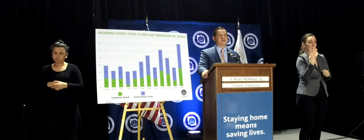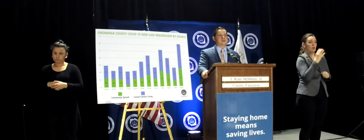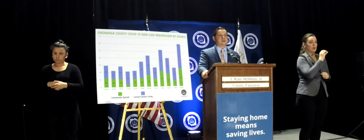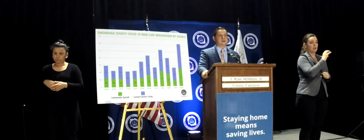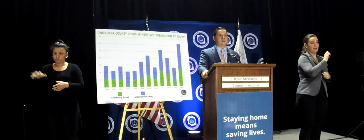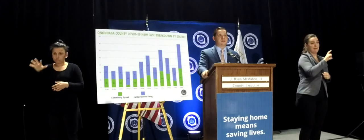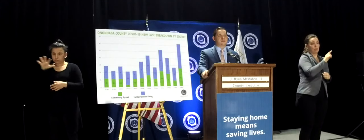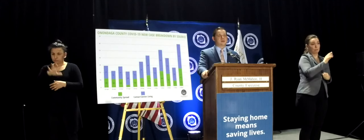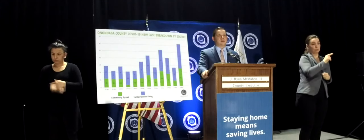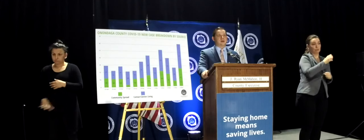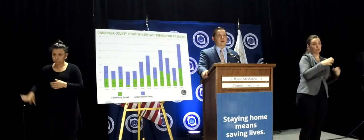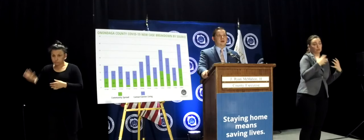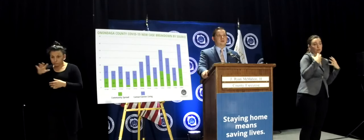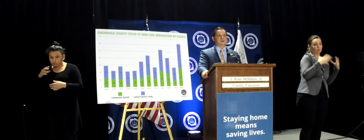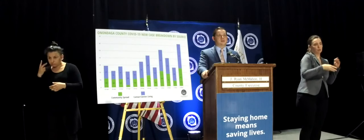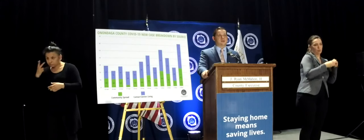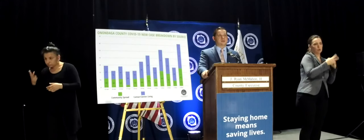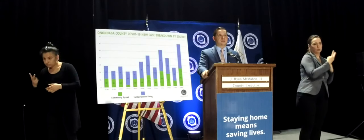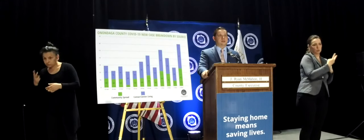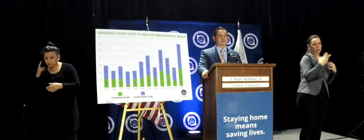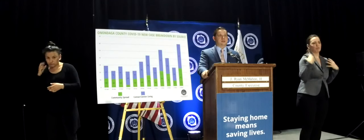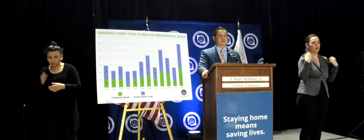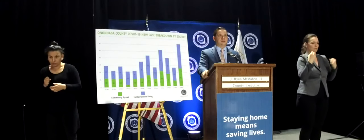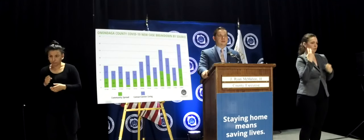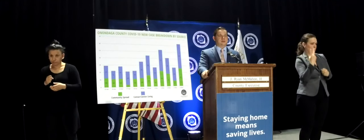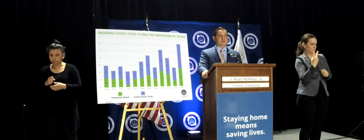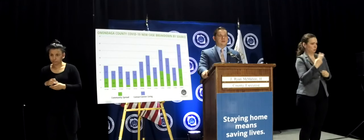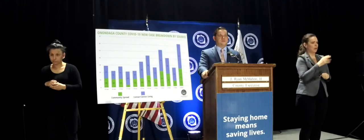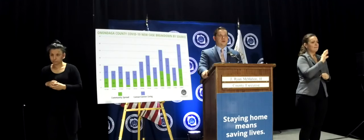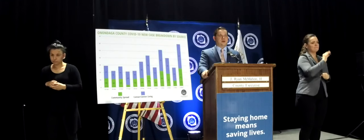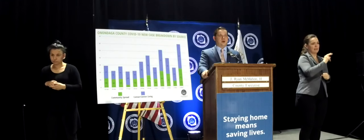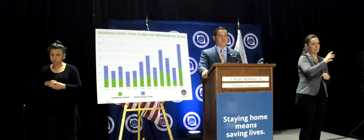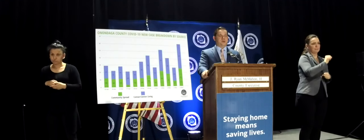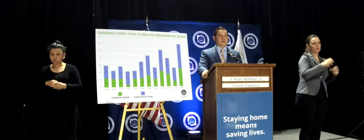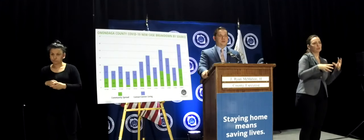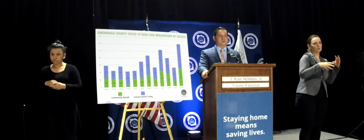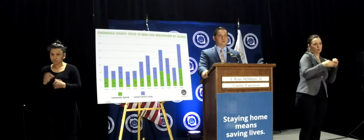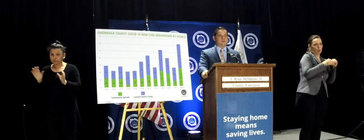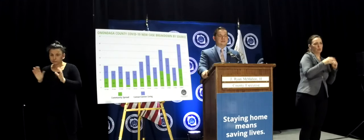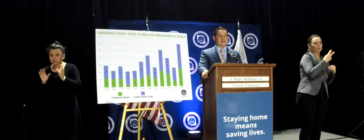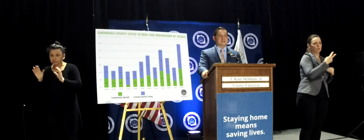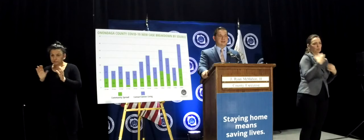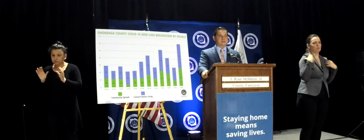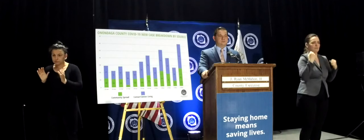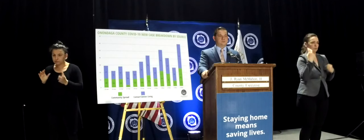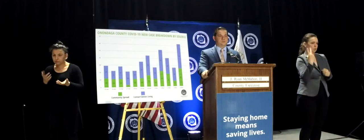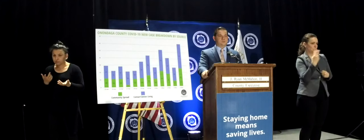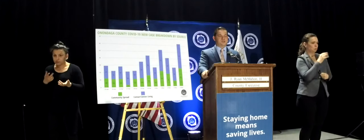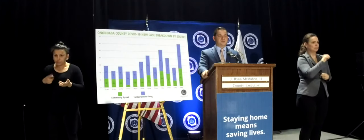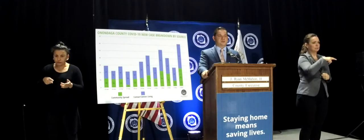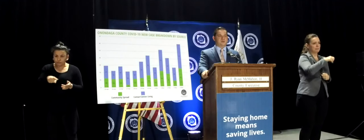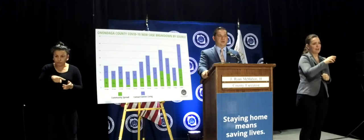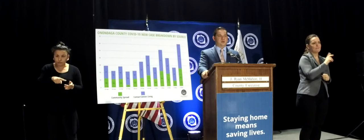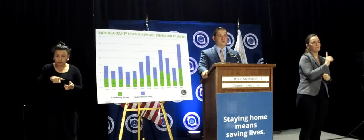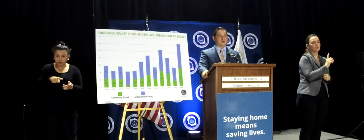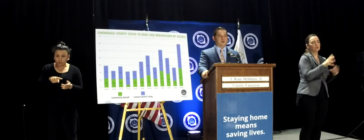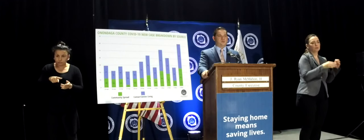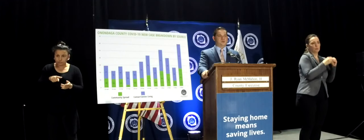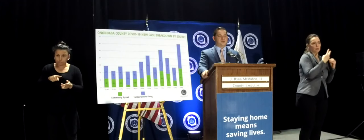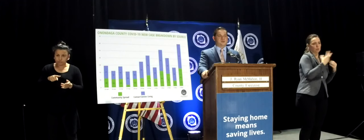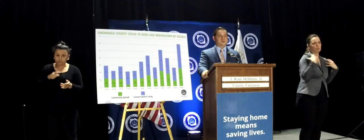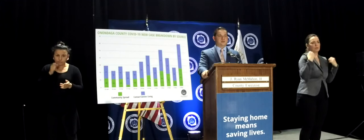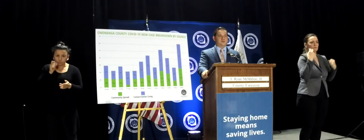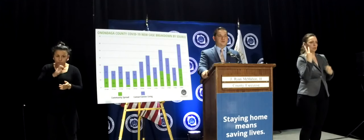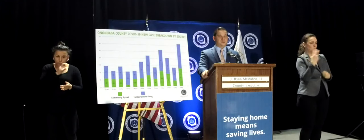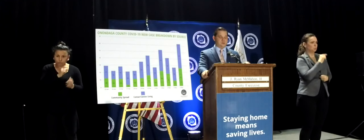have seen is essentially if there are buildings with density, specifically nursing